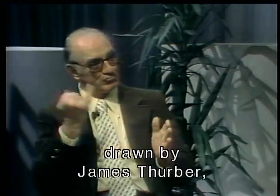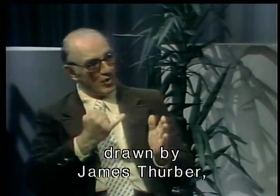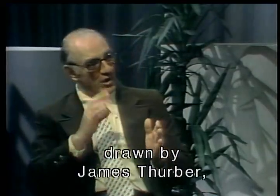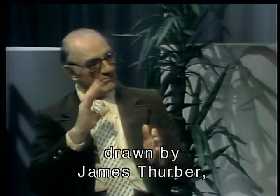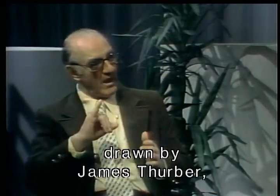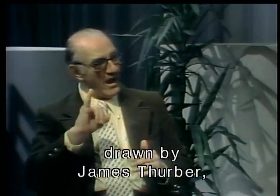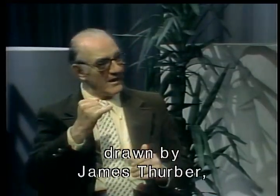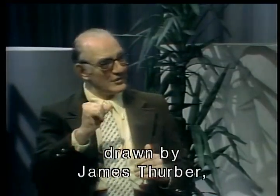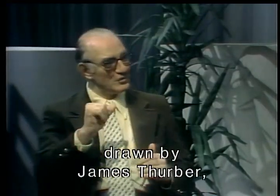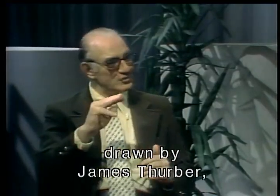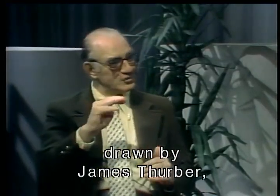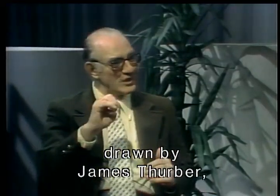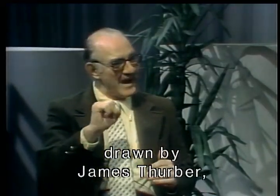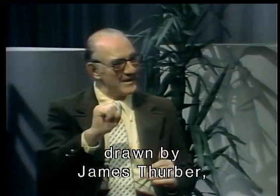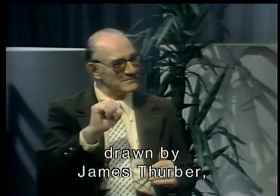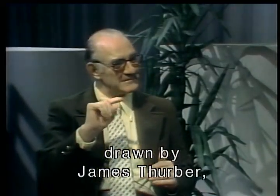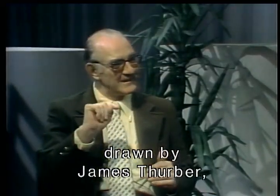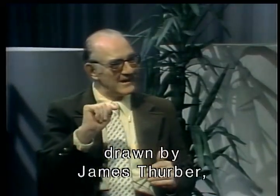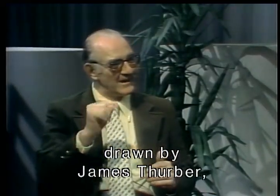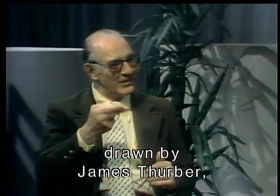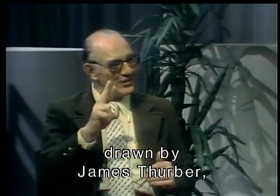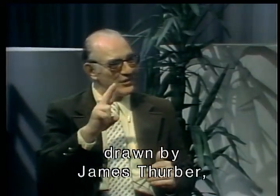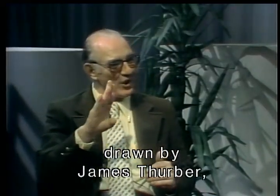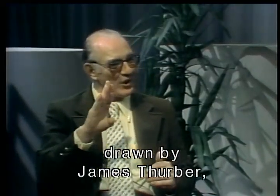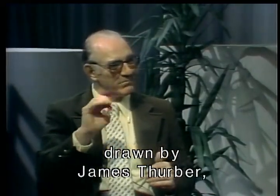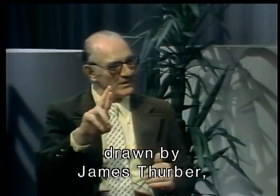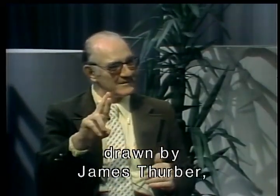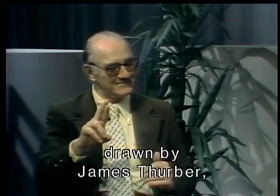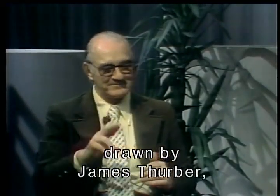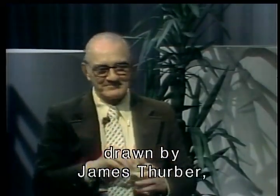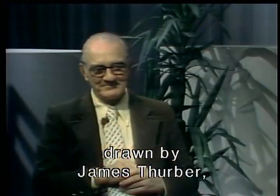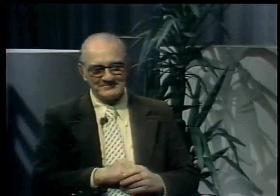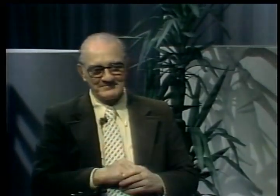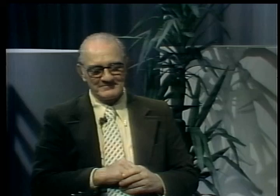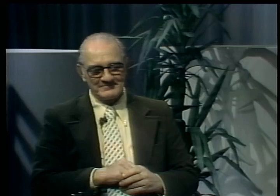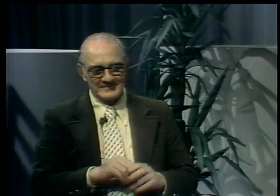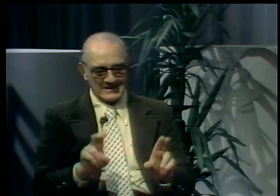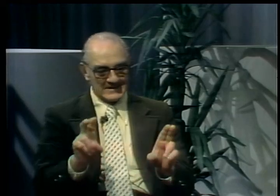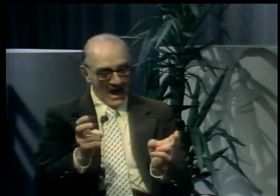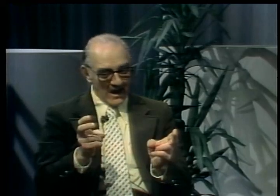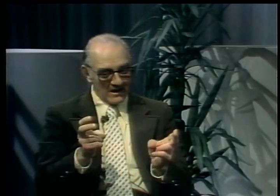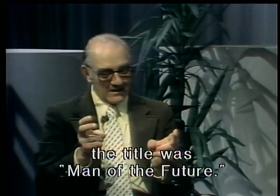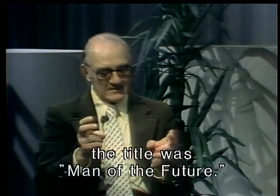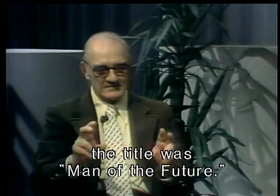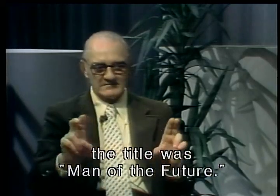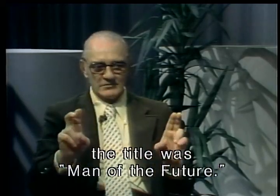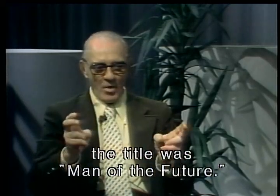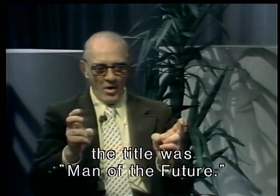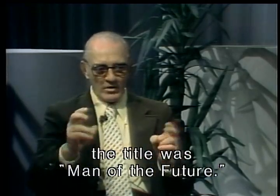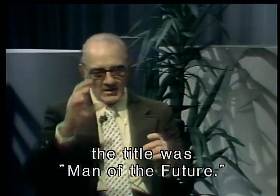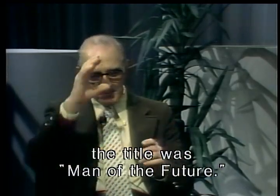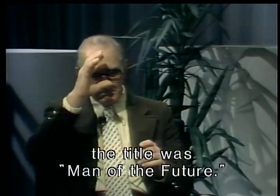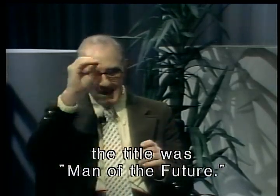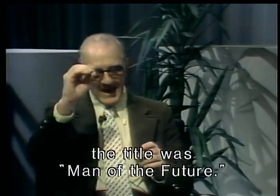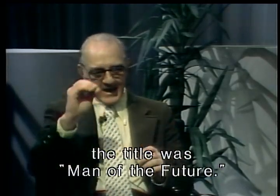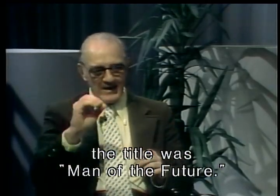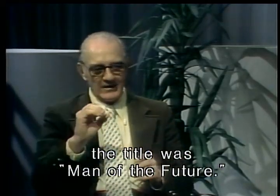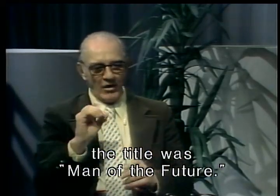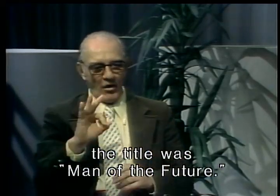drawn by James Thurber, the title is, quote, Man of